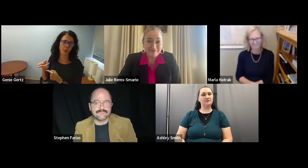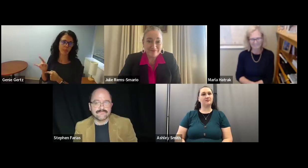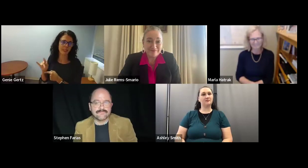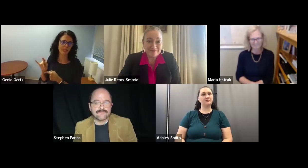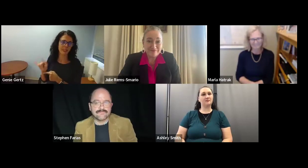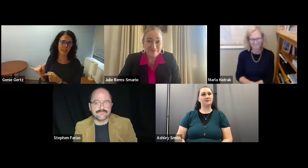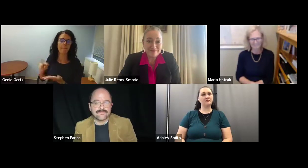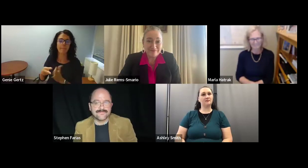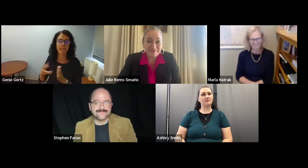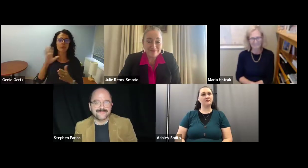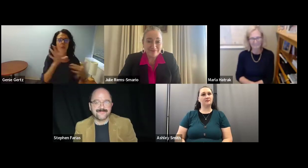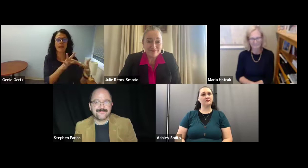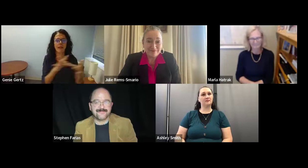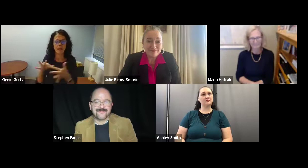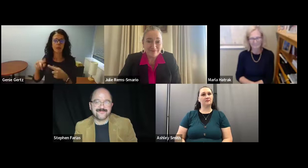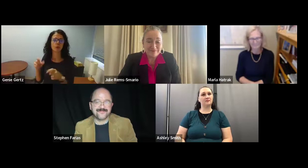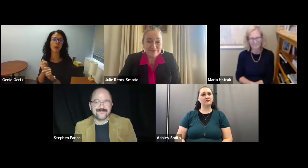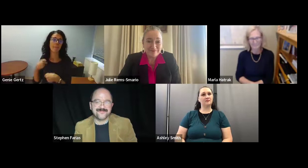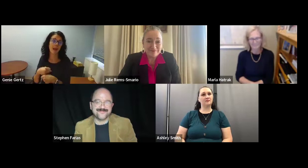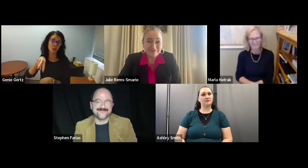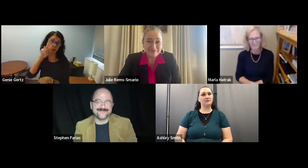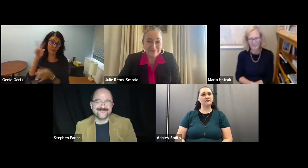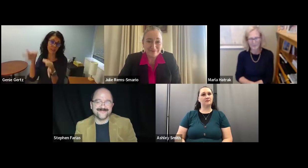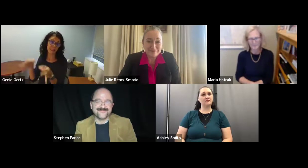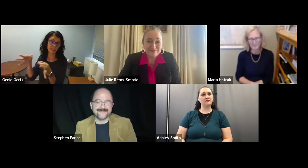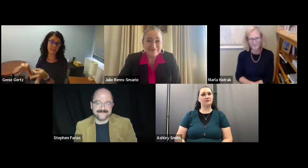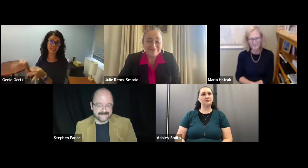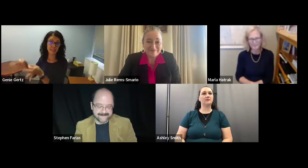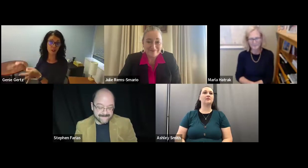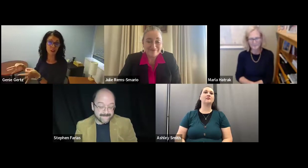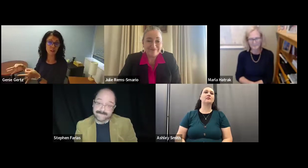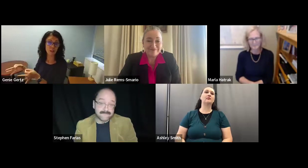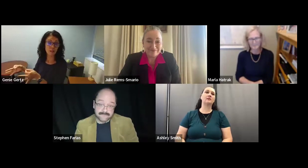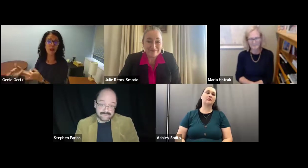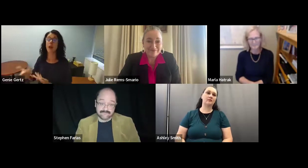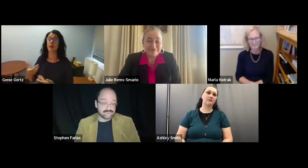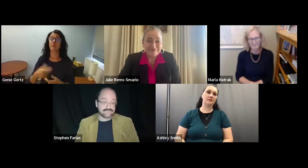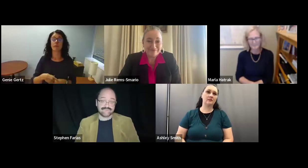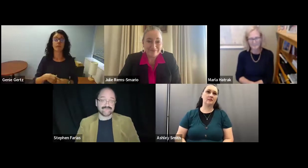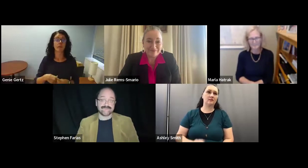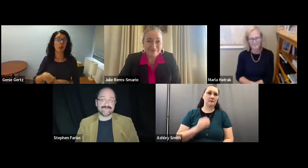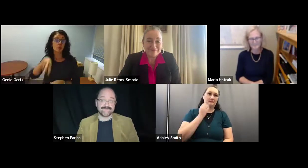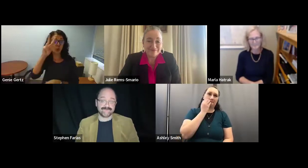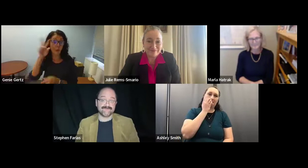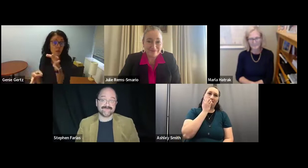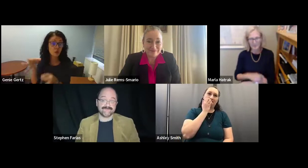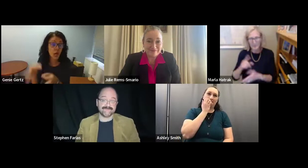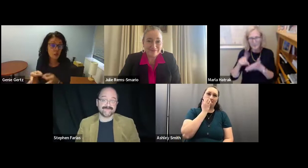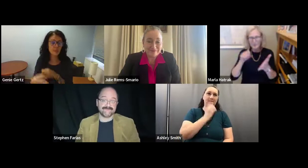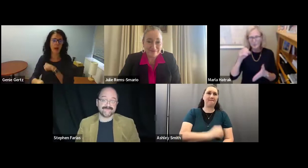ignorance breeds humility, right? This causes us, humanity, to make stupid